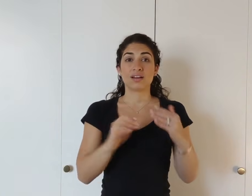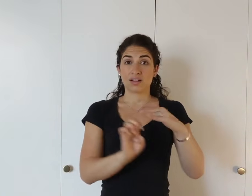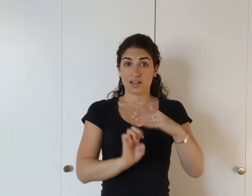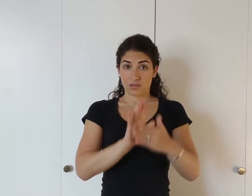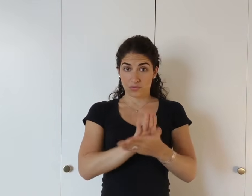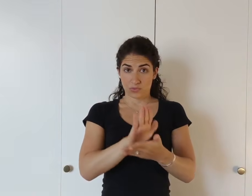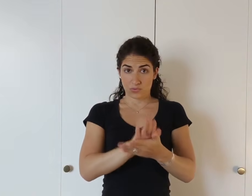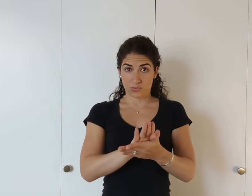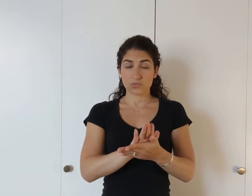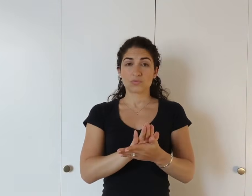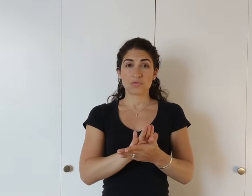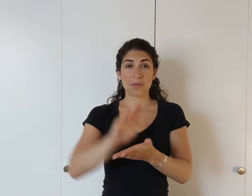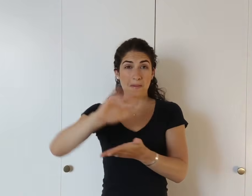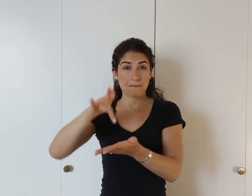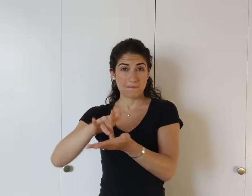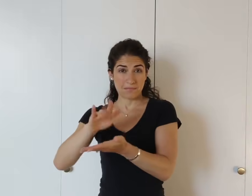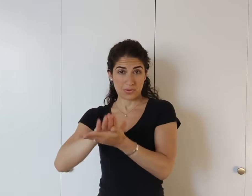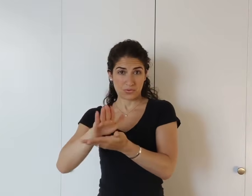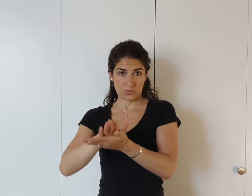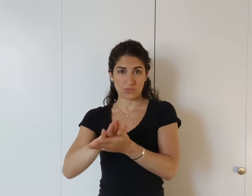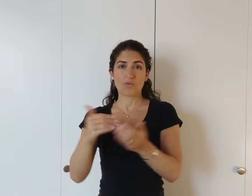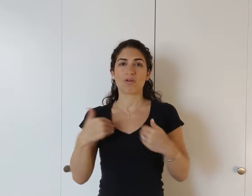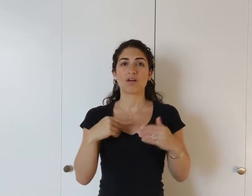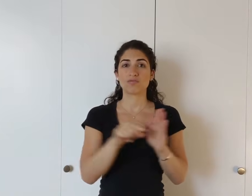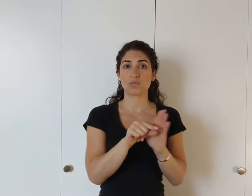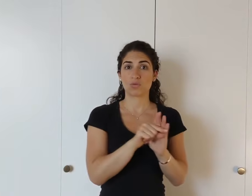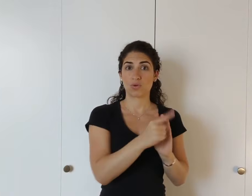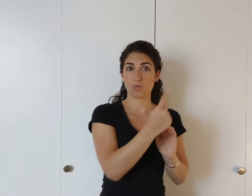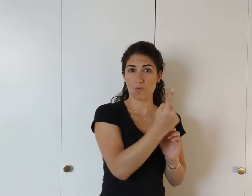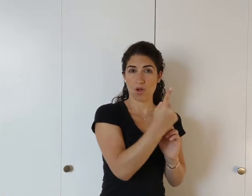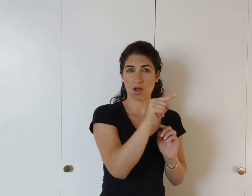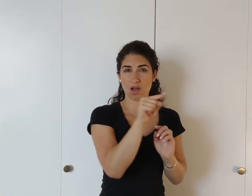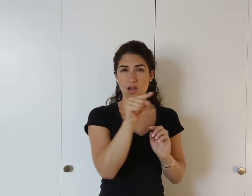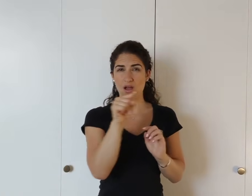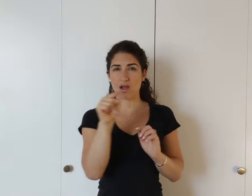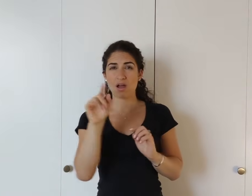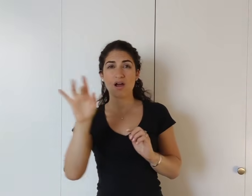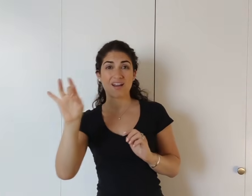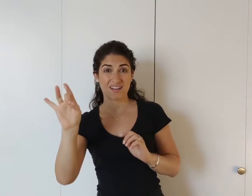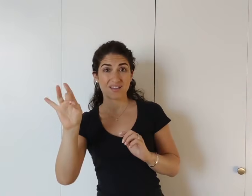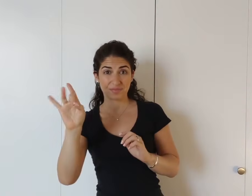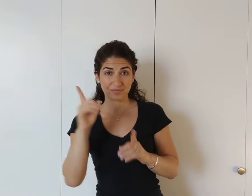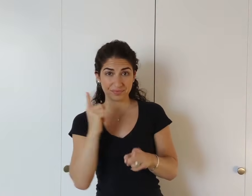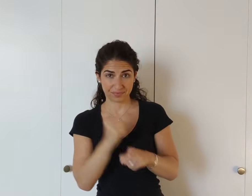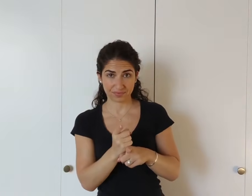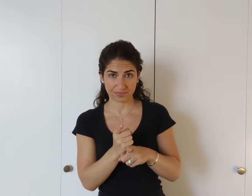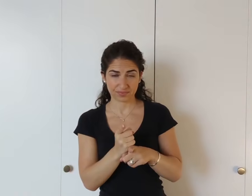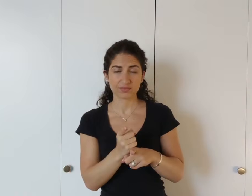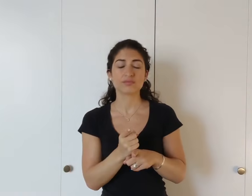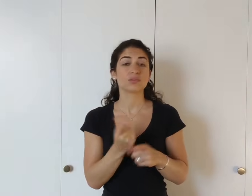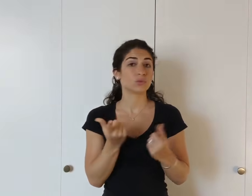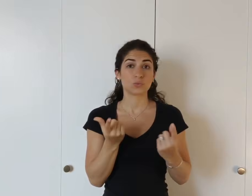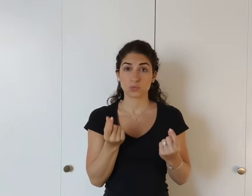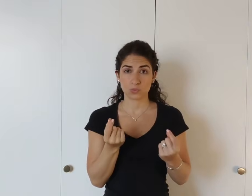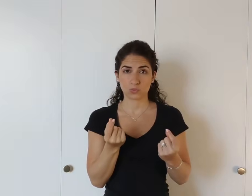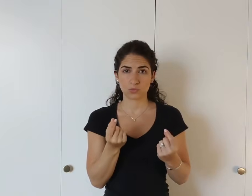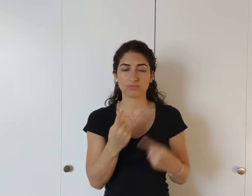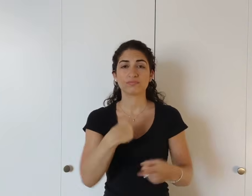Now, elementary school and middle school has grades 1 through 8, right? So what do?